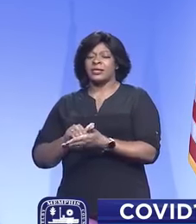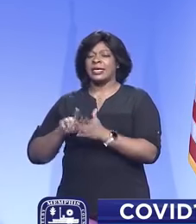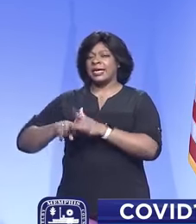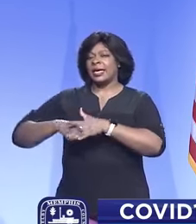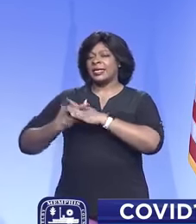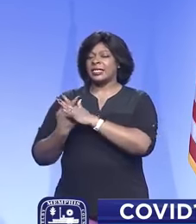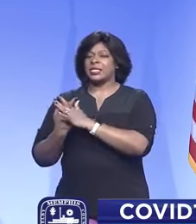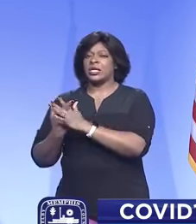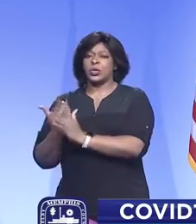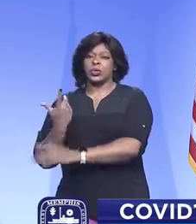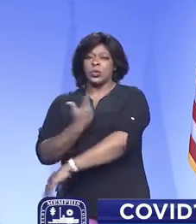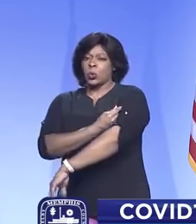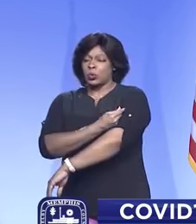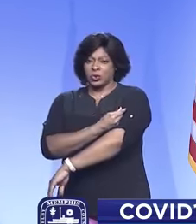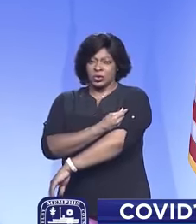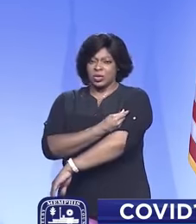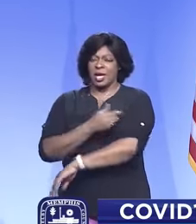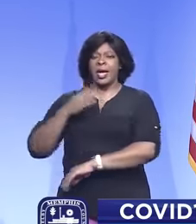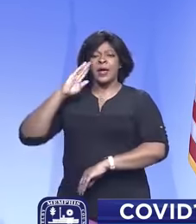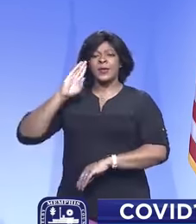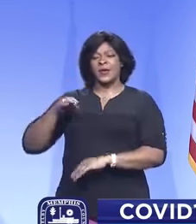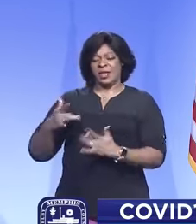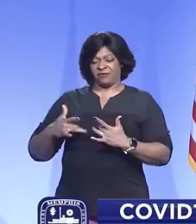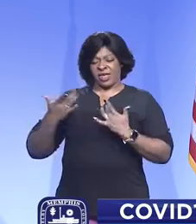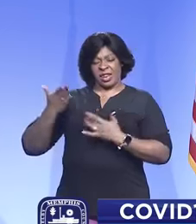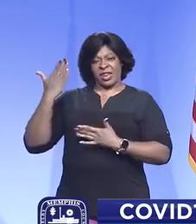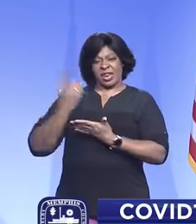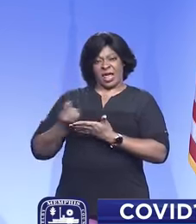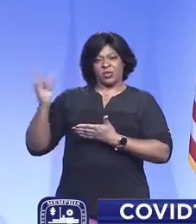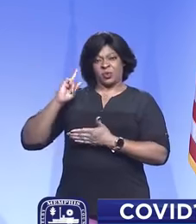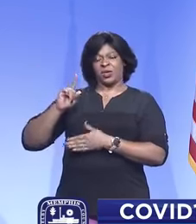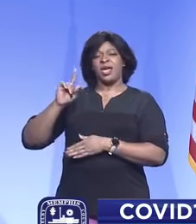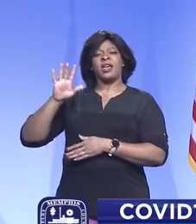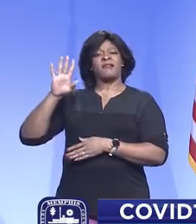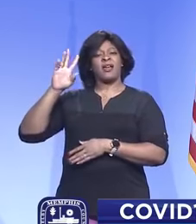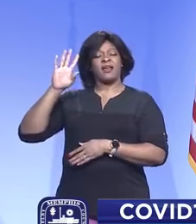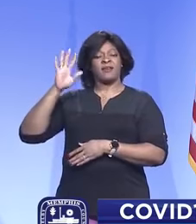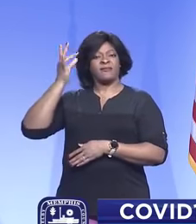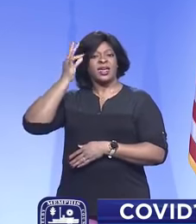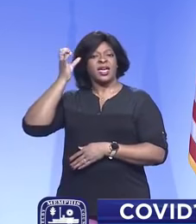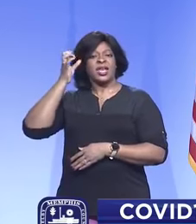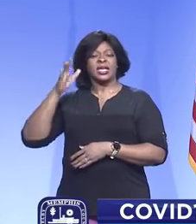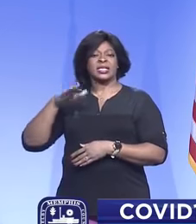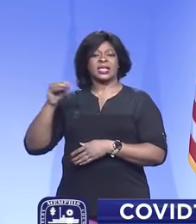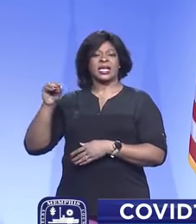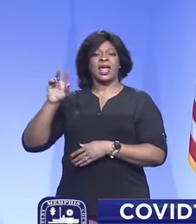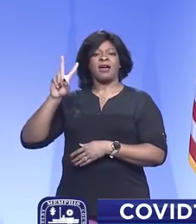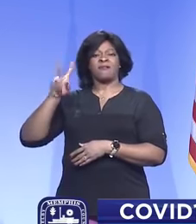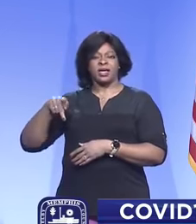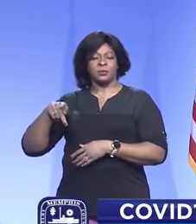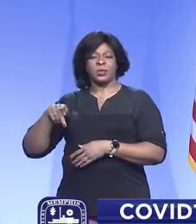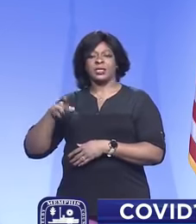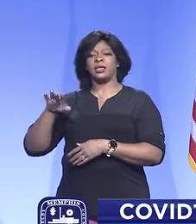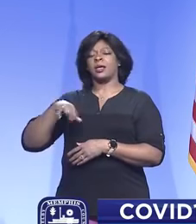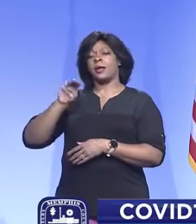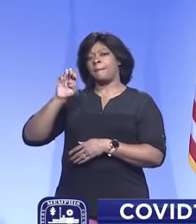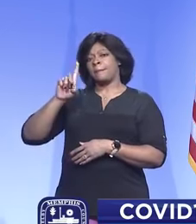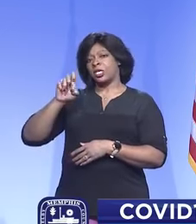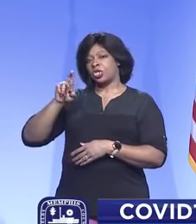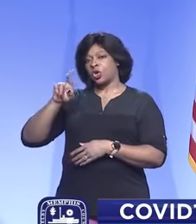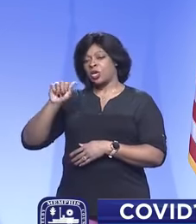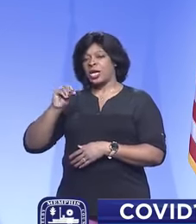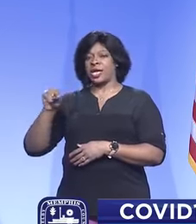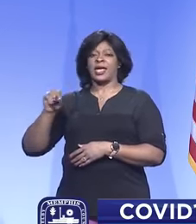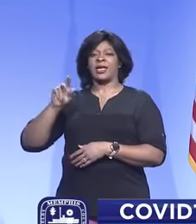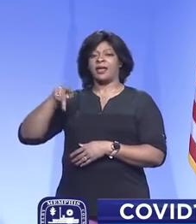initial doses. And I know there was the event last week with FedEx and the vice president, and I know the Moderna and Pfizer vaccine approval